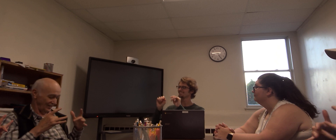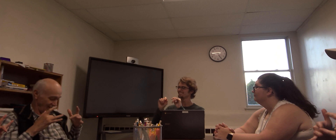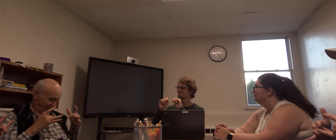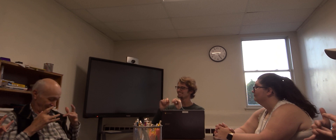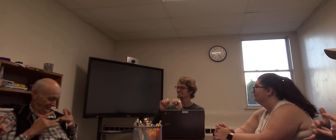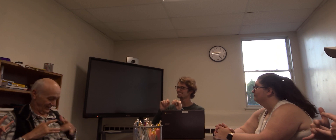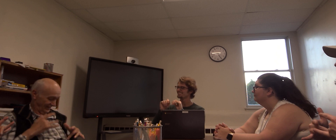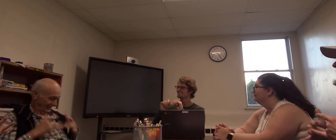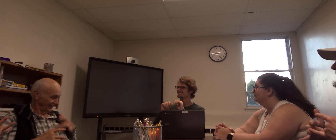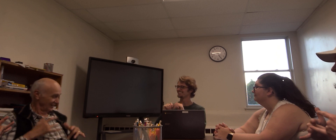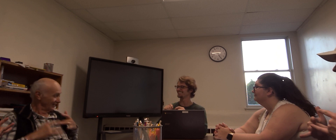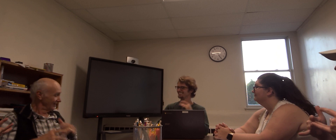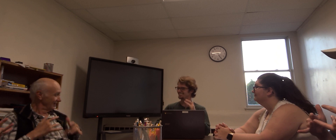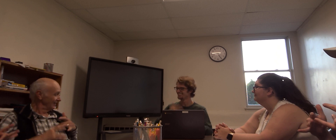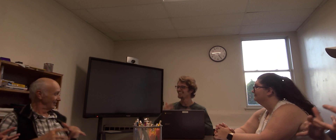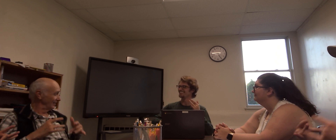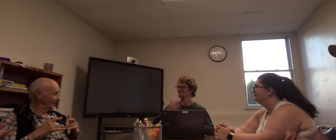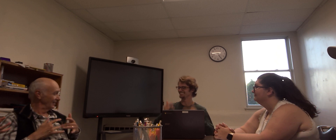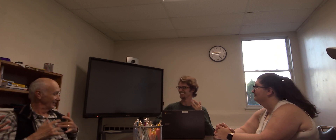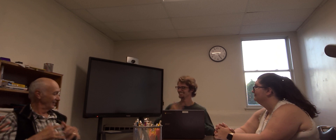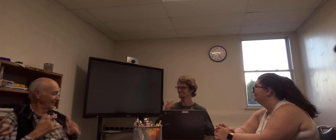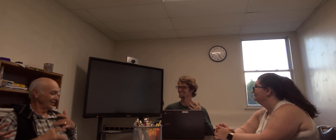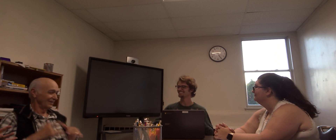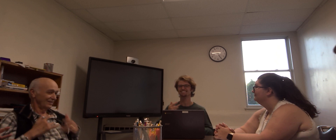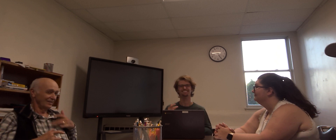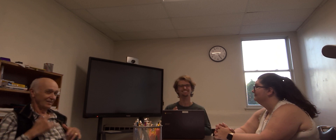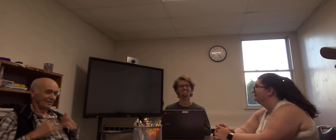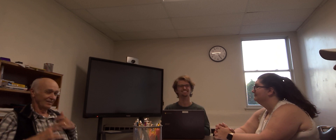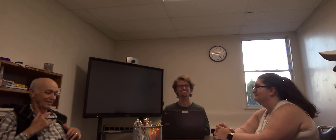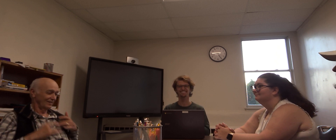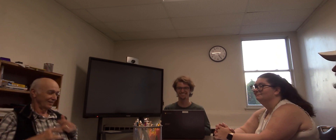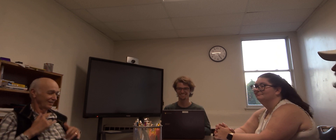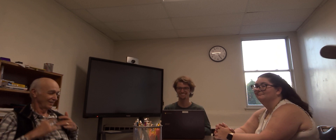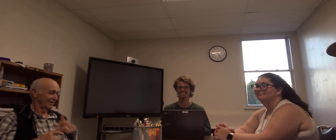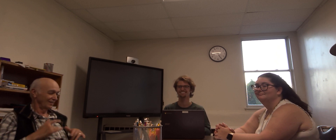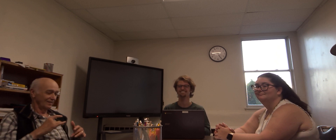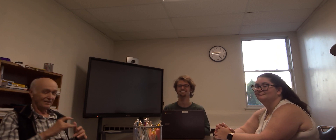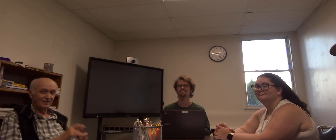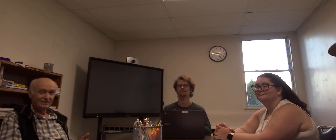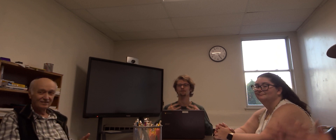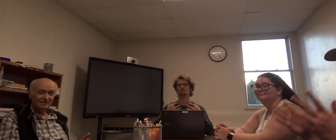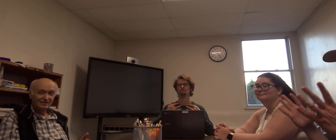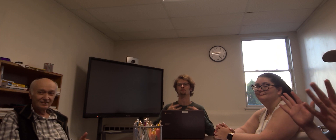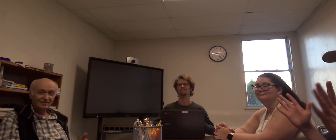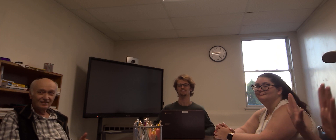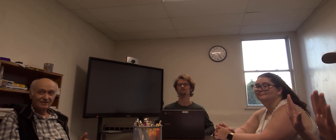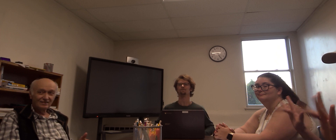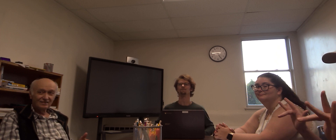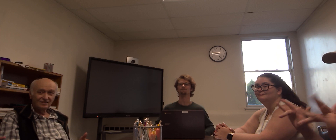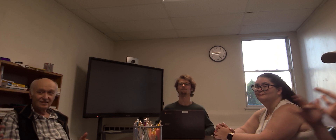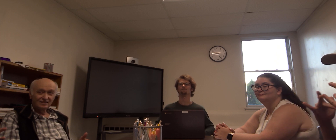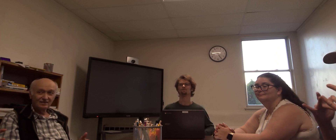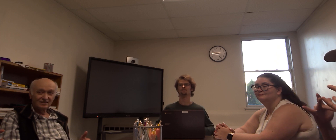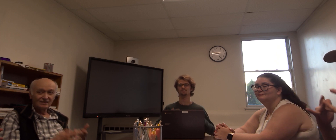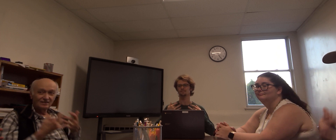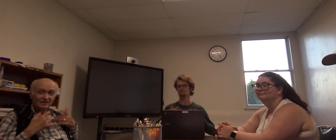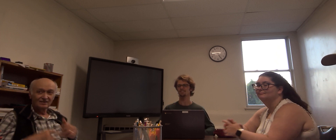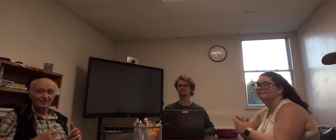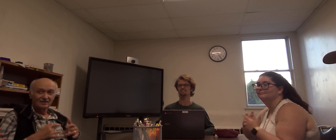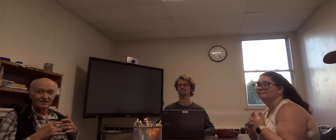done. You're There- brushing the yeah. crumbs off now. So depressed, right? Excited. Depressed,